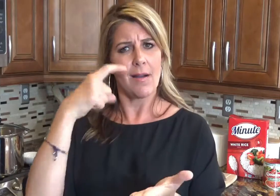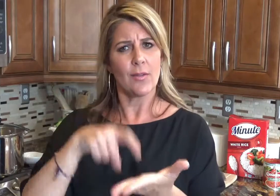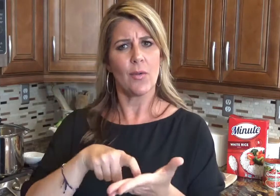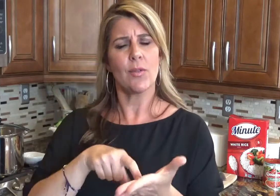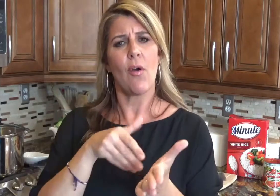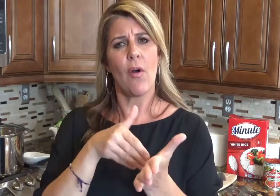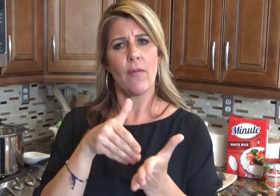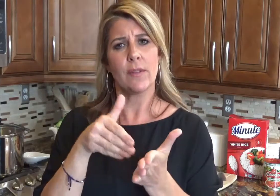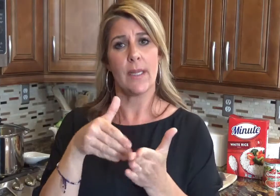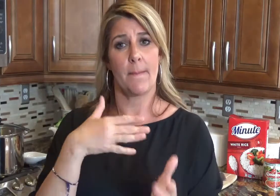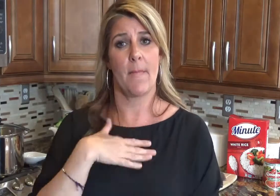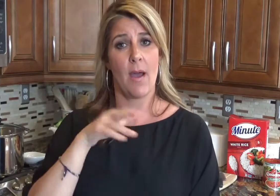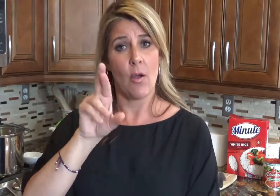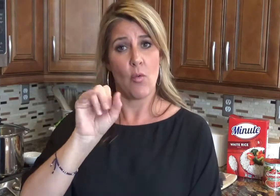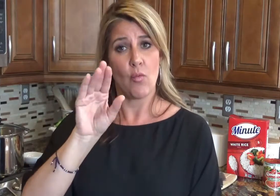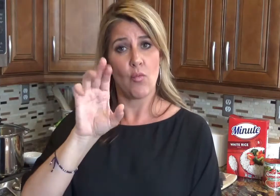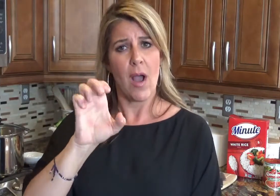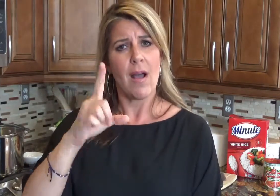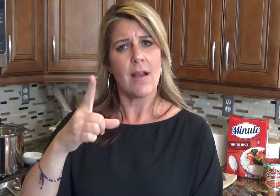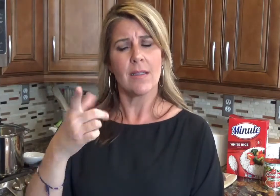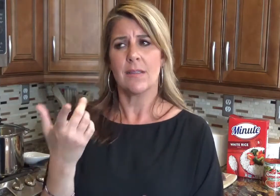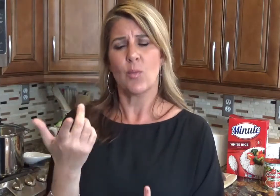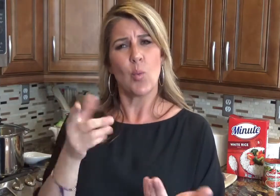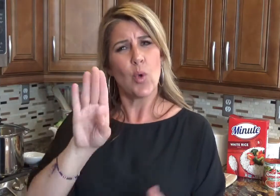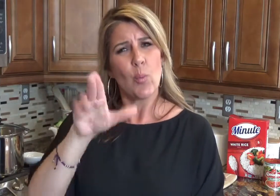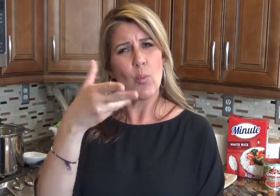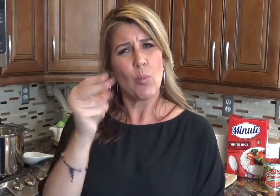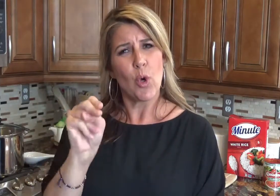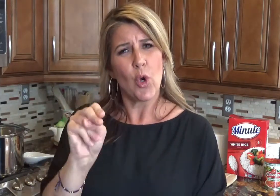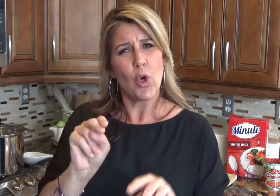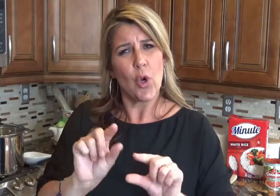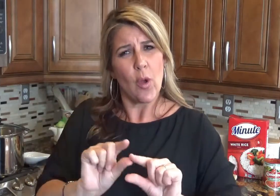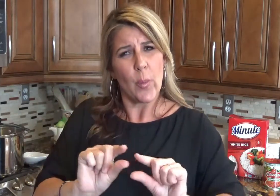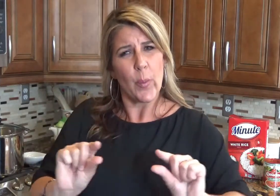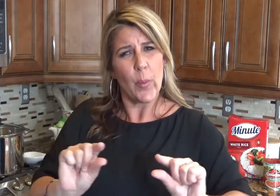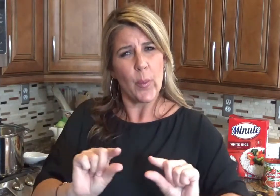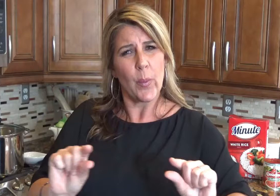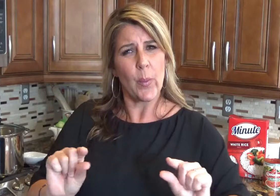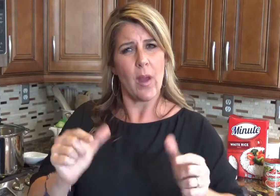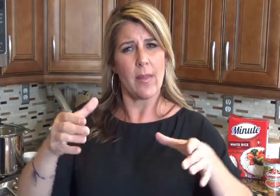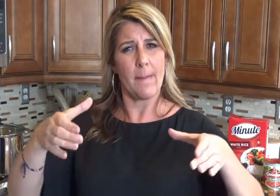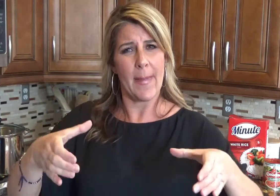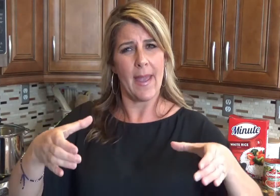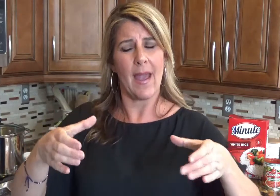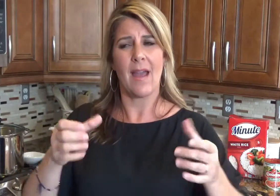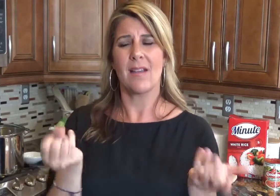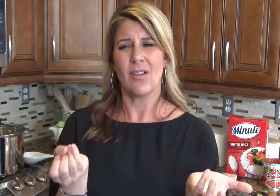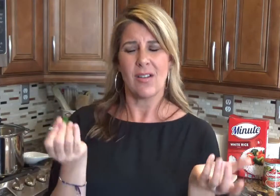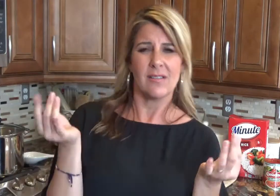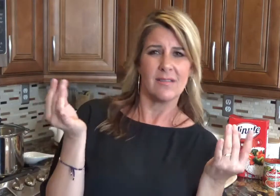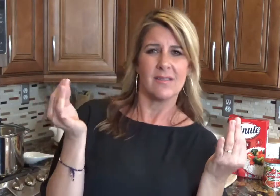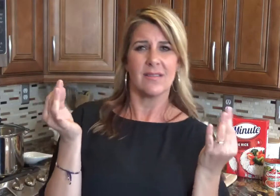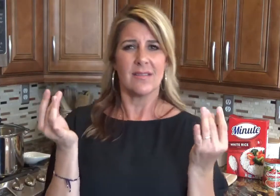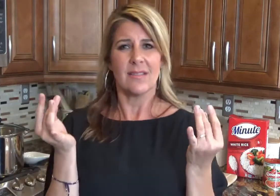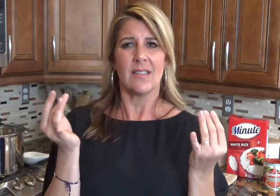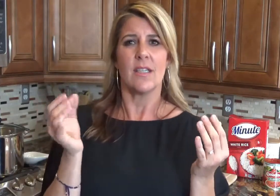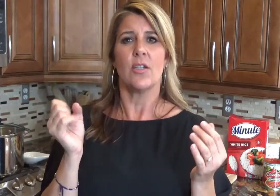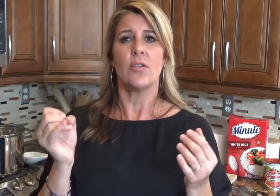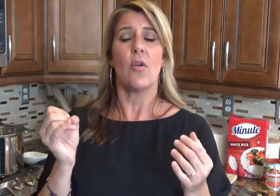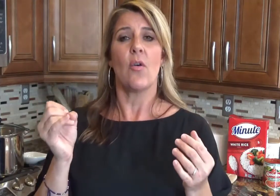I usually cook this, and when I cooked it, I noticed that my rice would burn on the bottom of the pan, and I was trying to